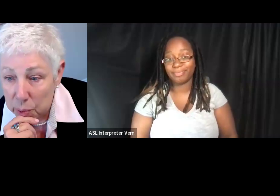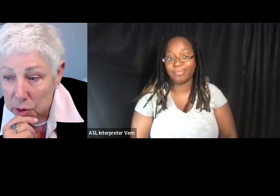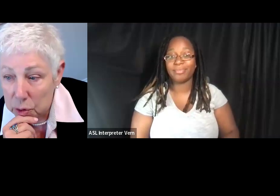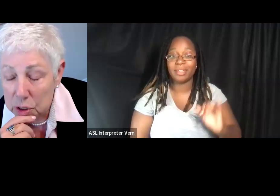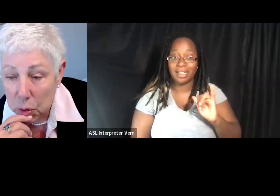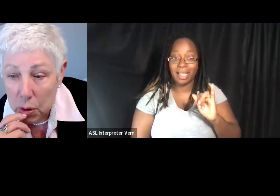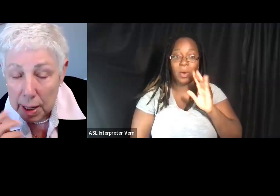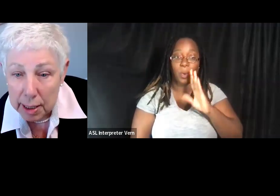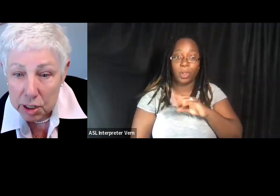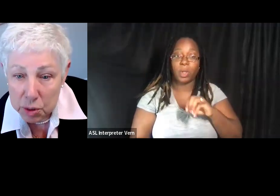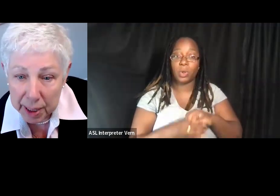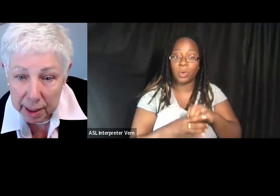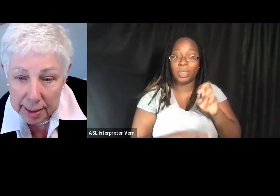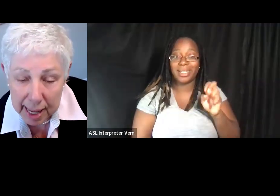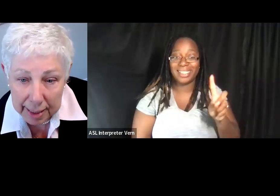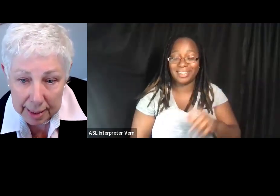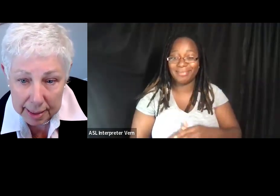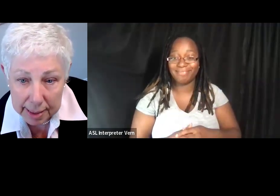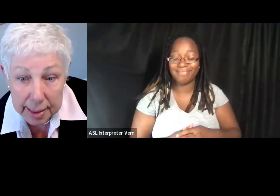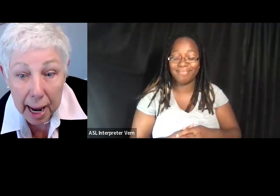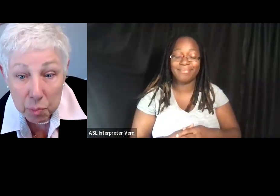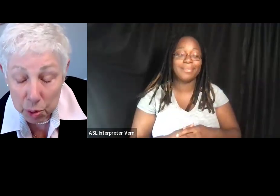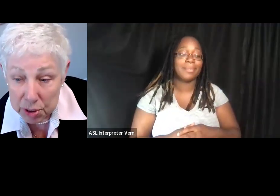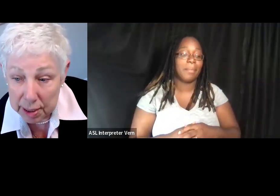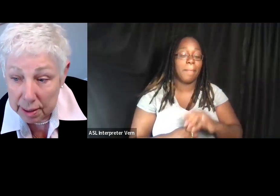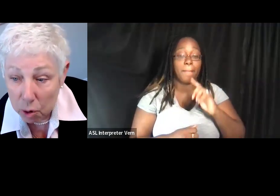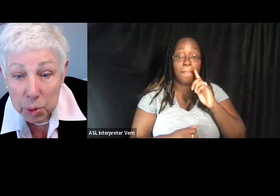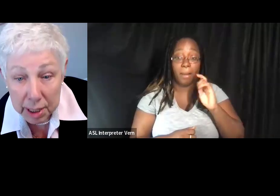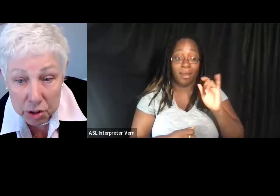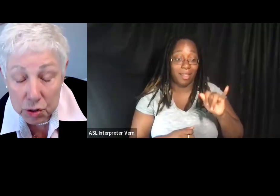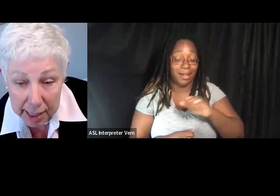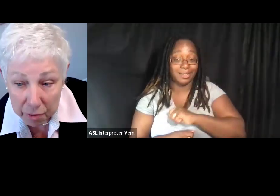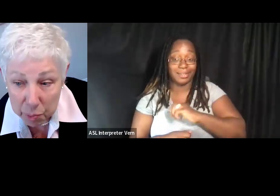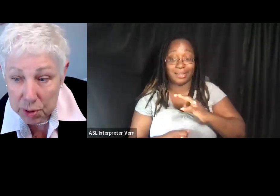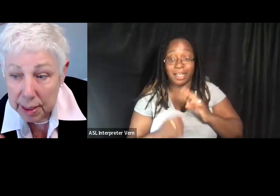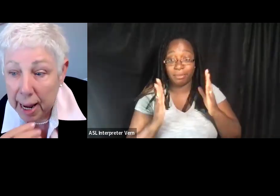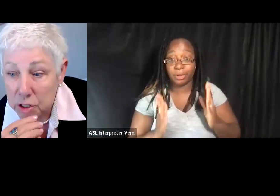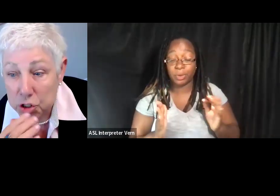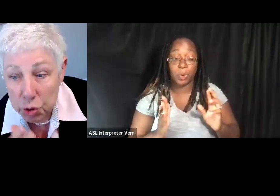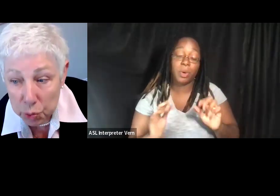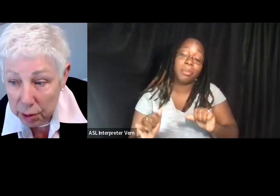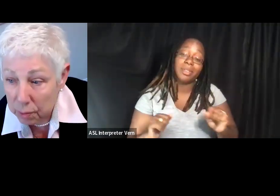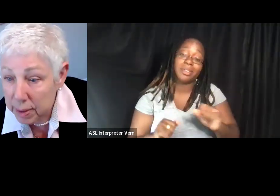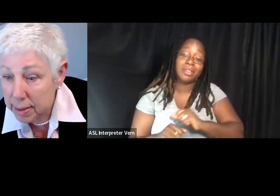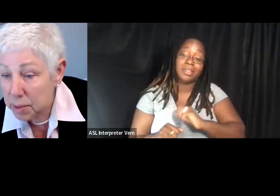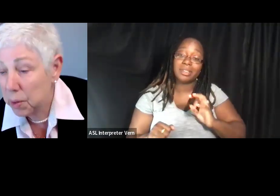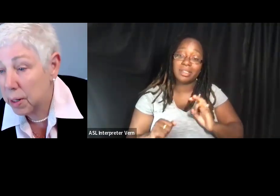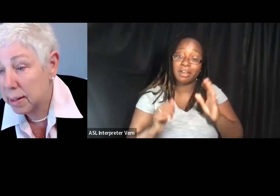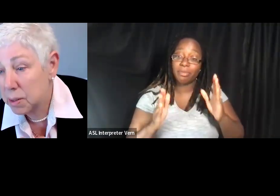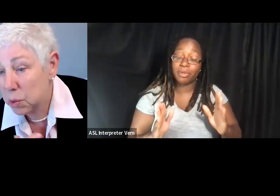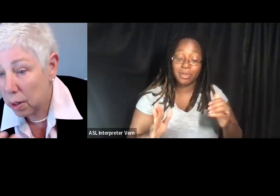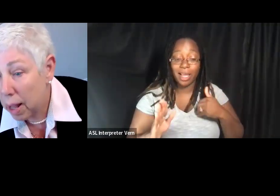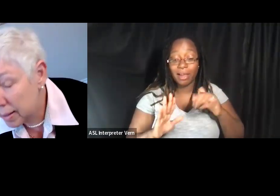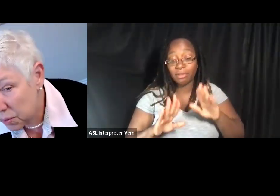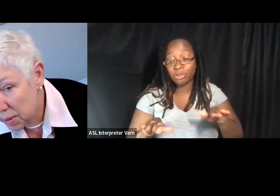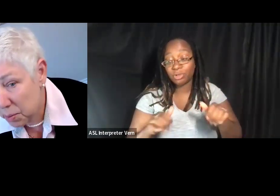executive director. So just because that staff person or potential staff person has children with